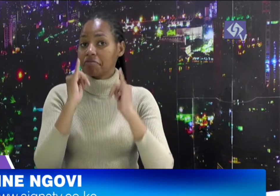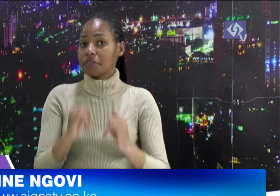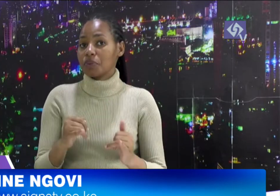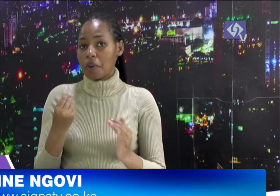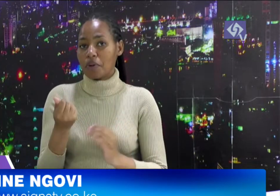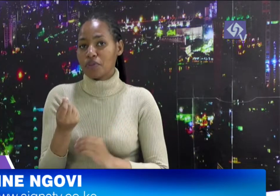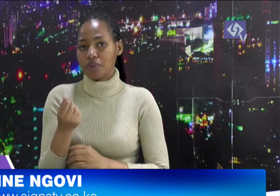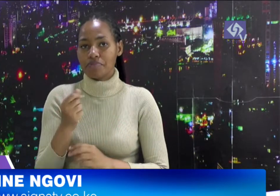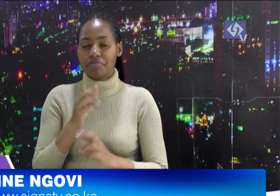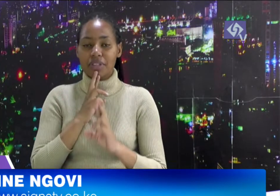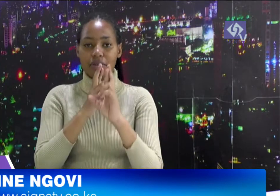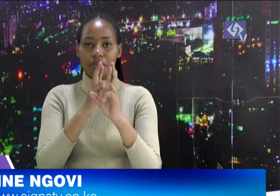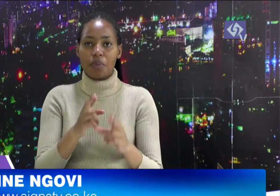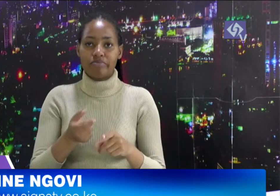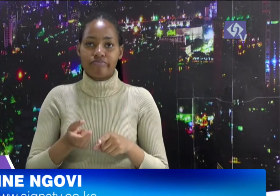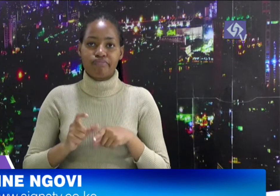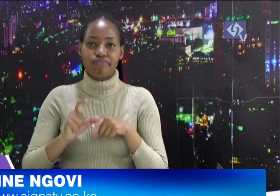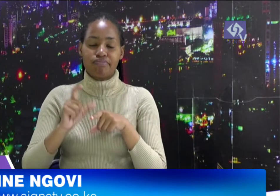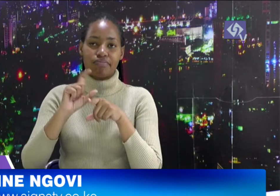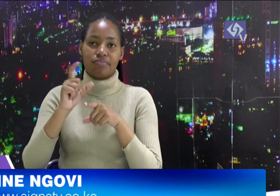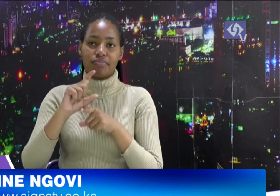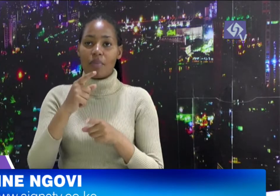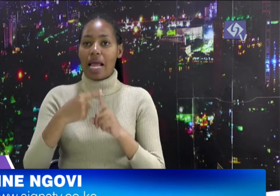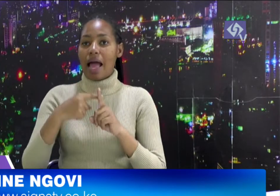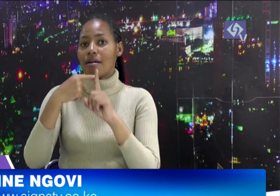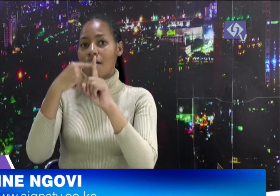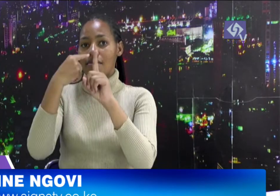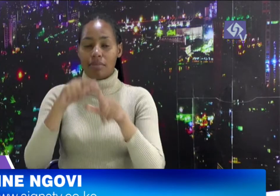203.06 respectively in Nairobi.